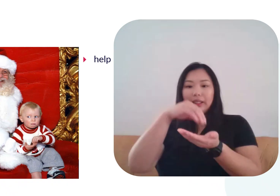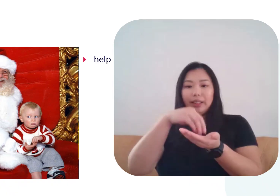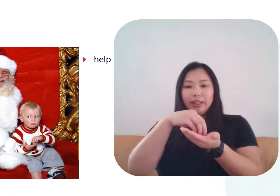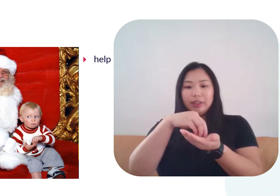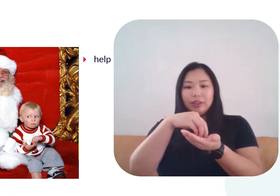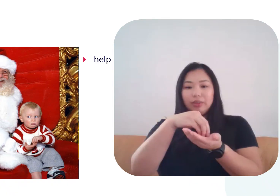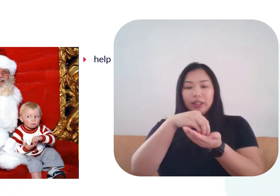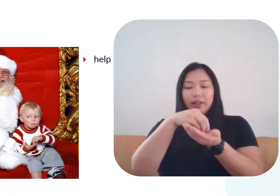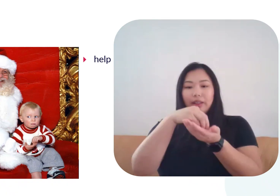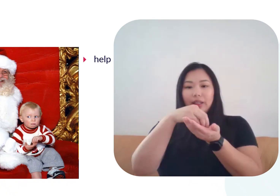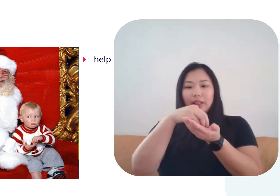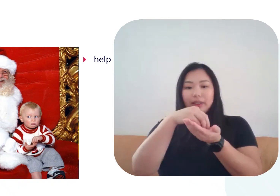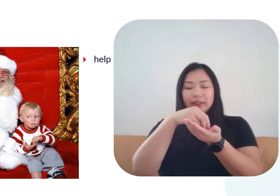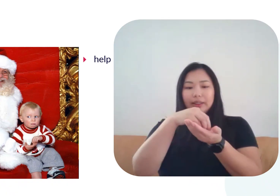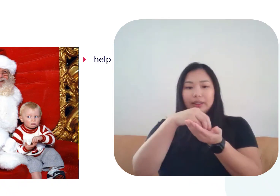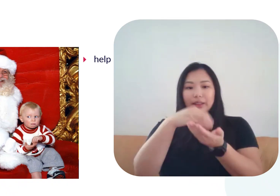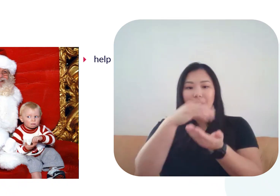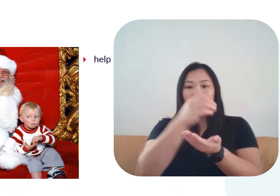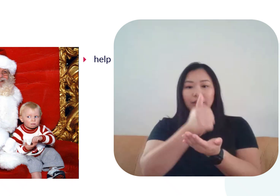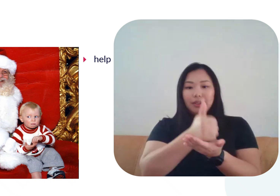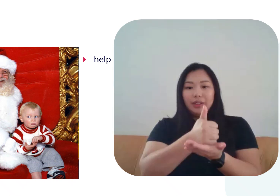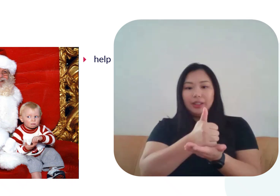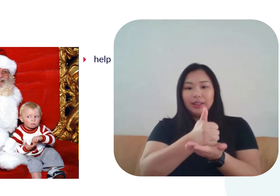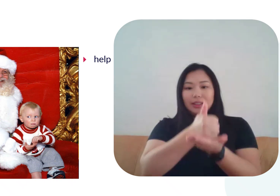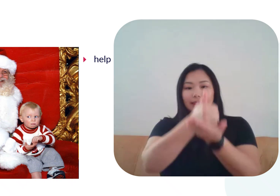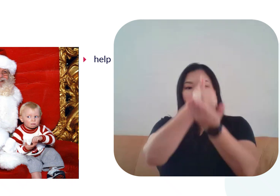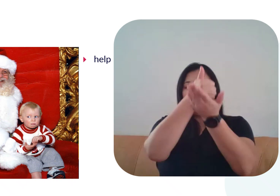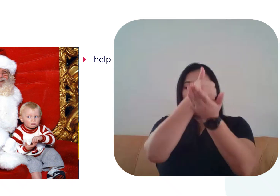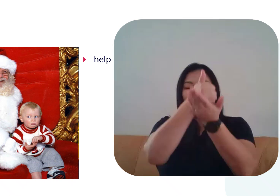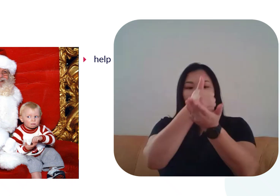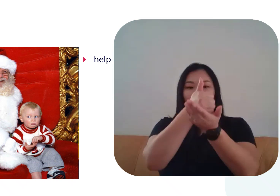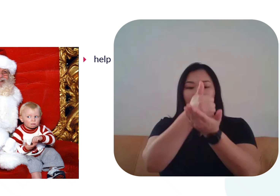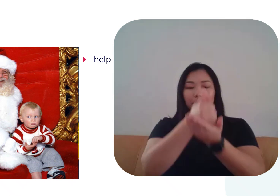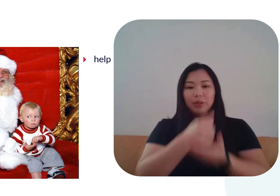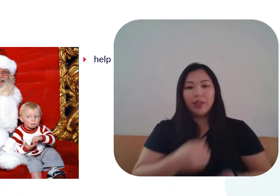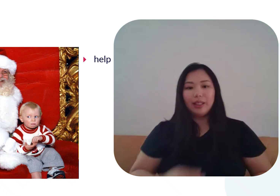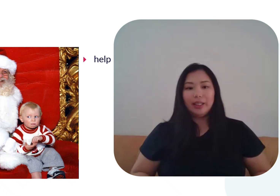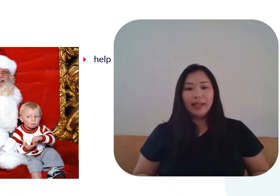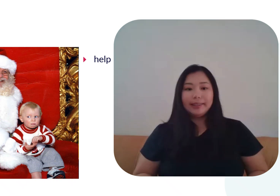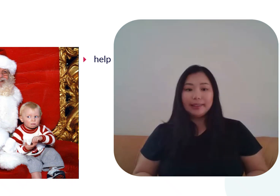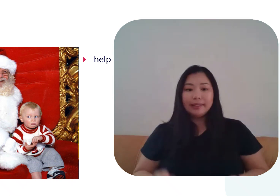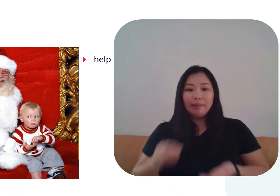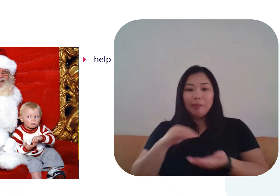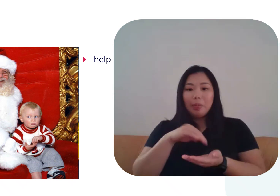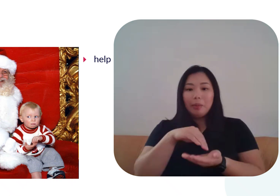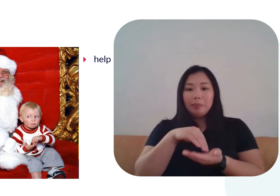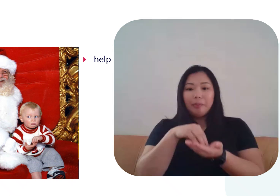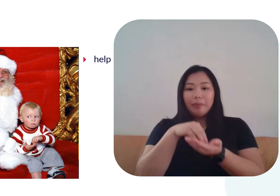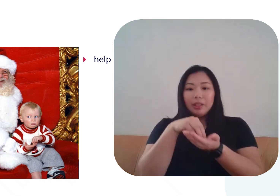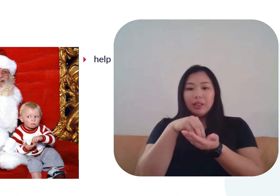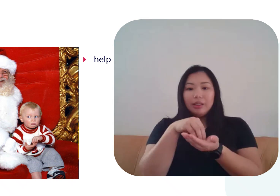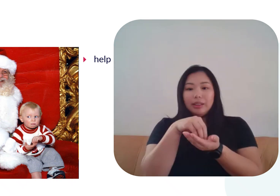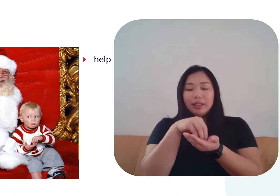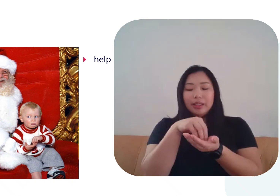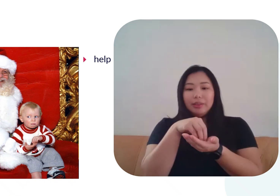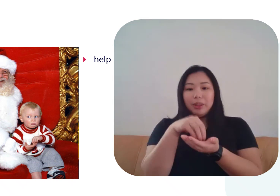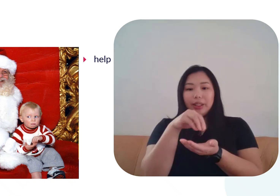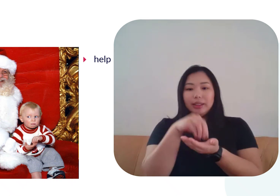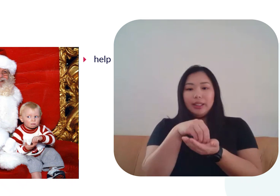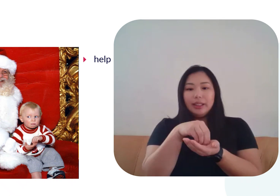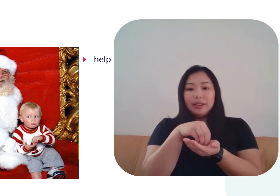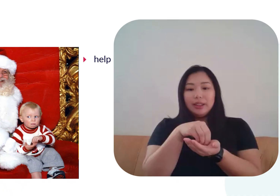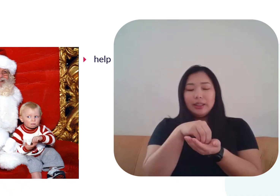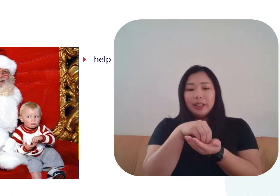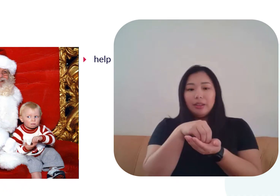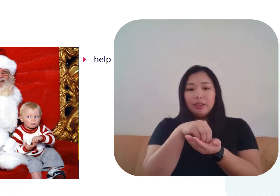he's signing it sort of like this. This is the sign for help, but we can guess. He's kind of putting